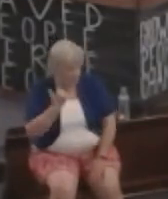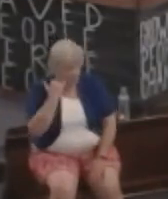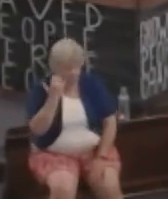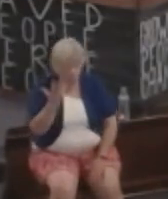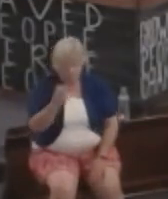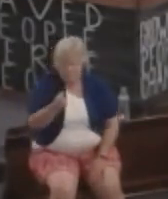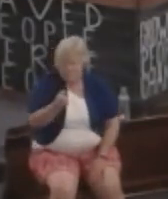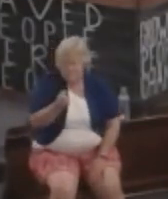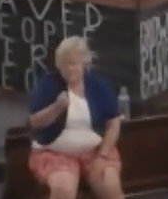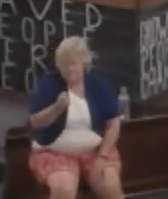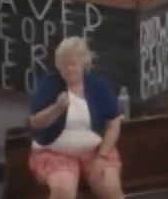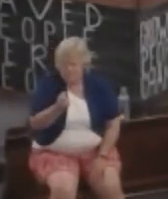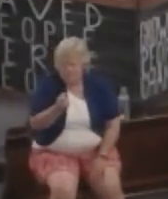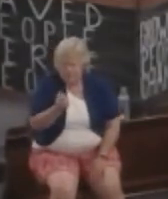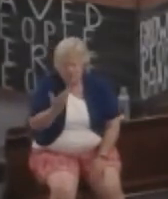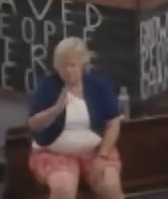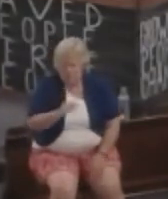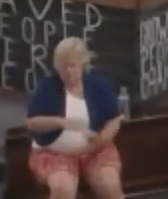want.